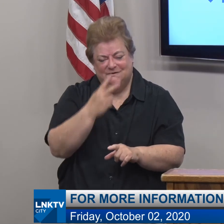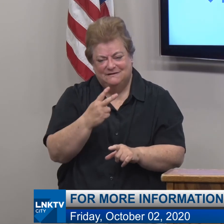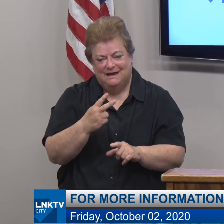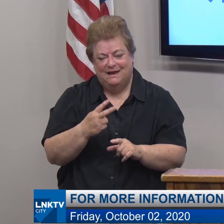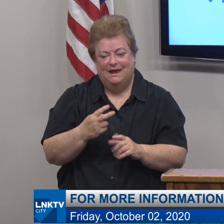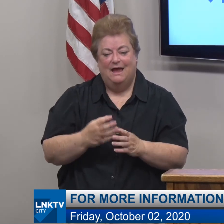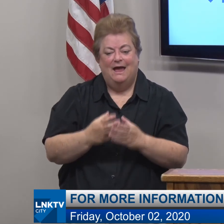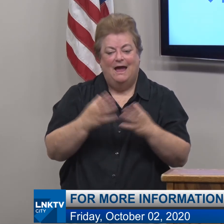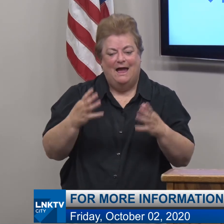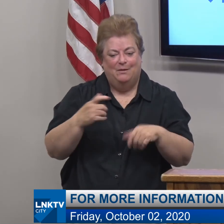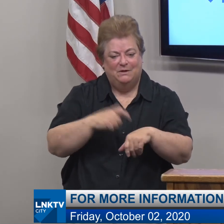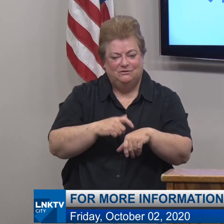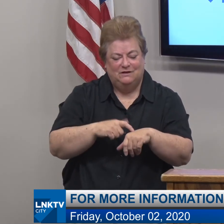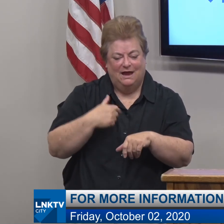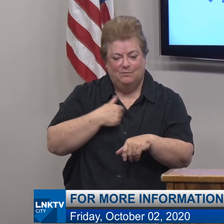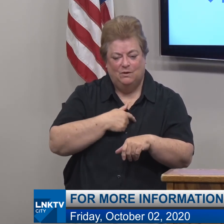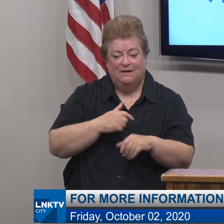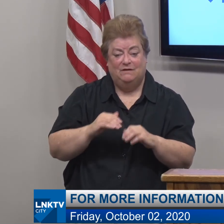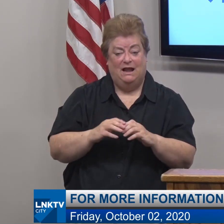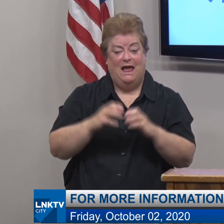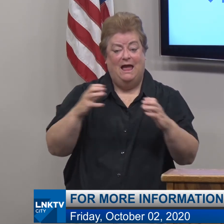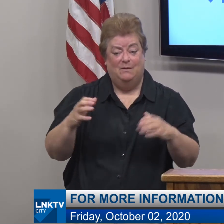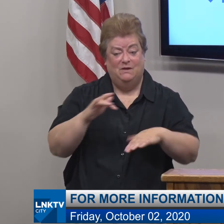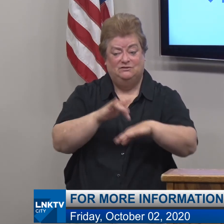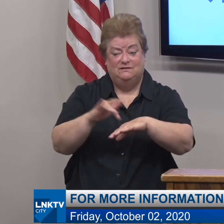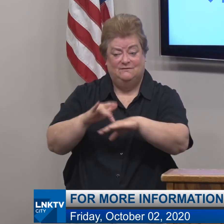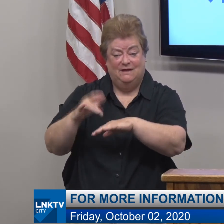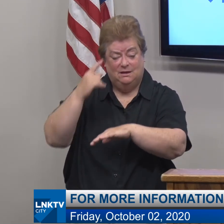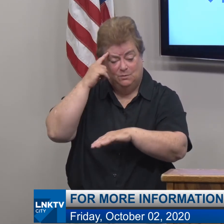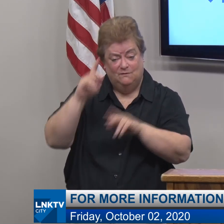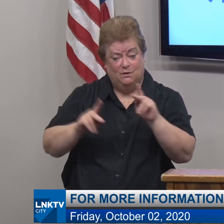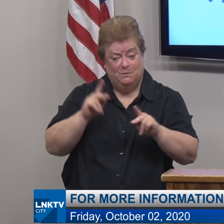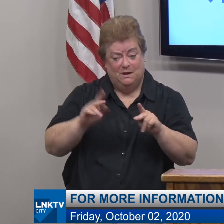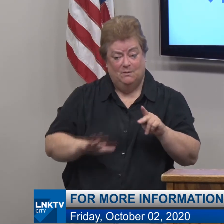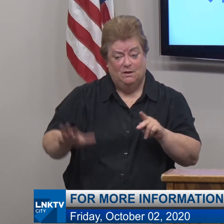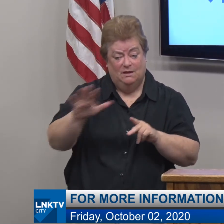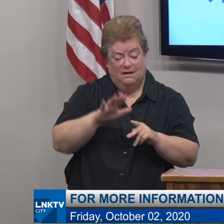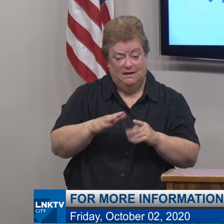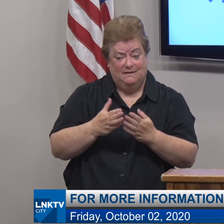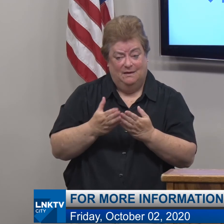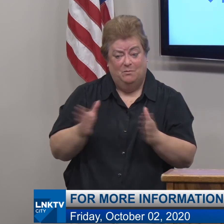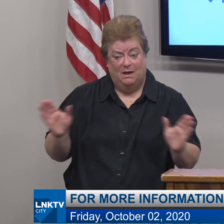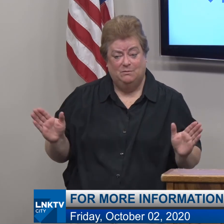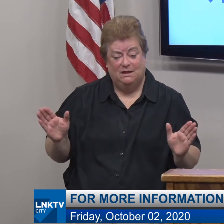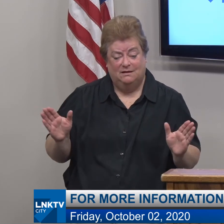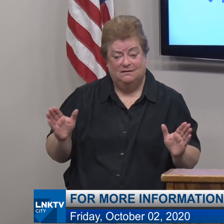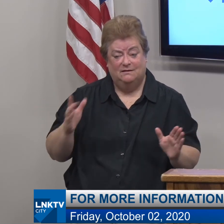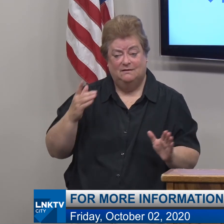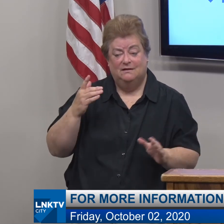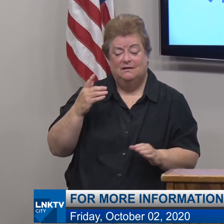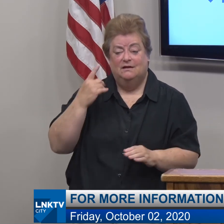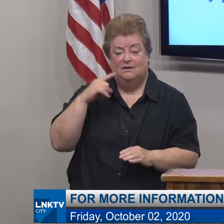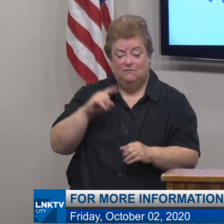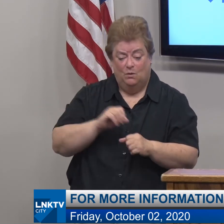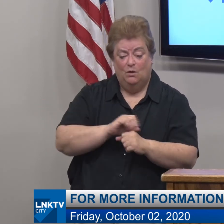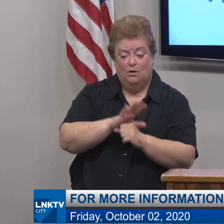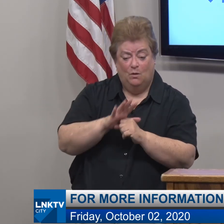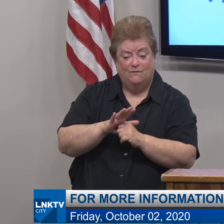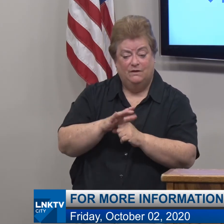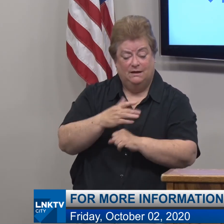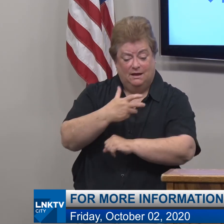it is to everybody in the public to really get everybody immunized for COVID, for those